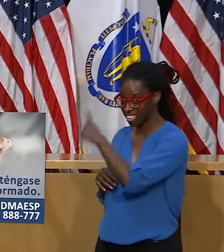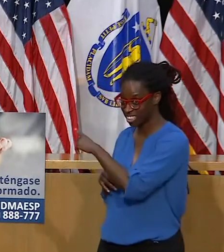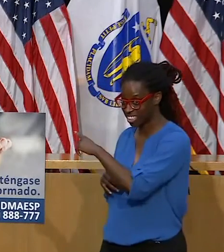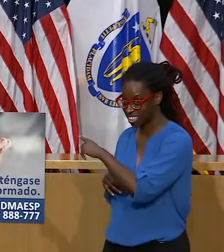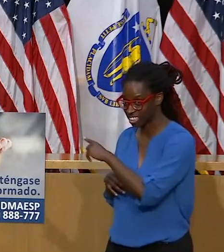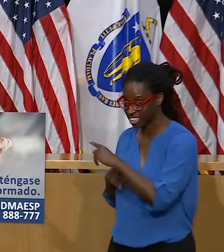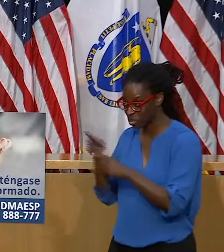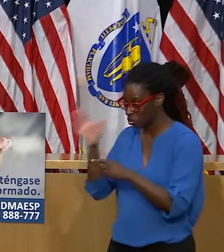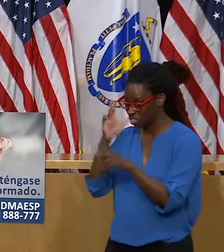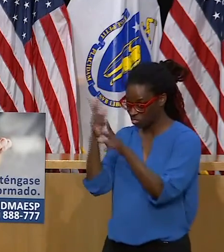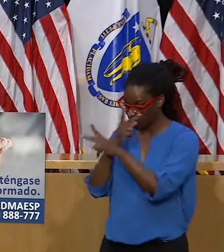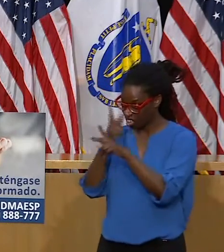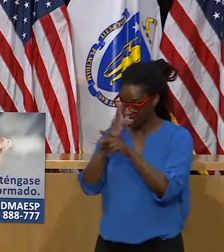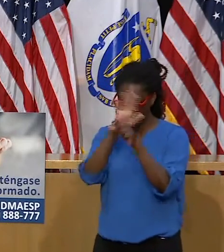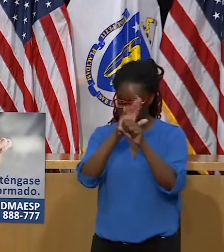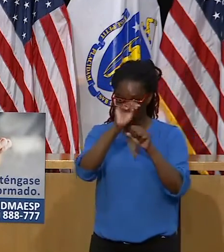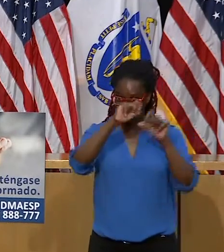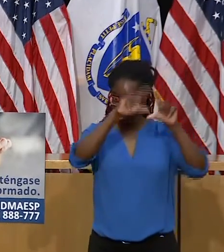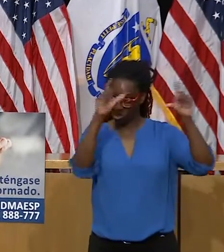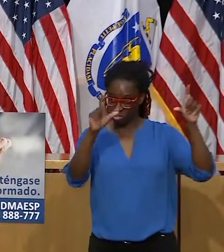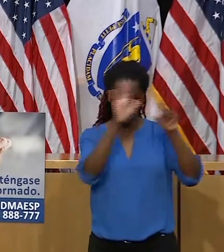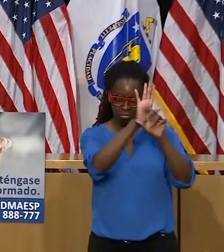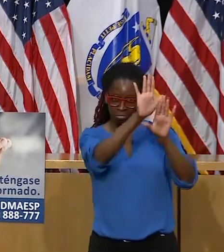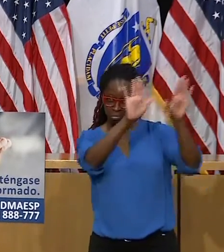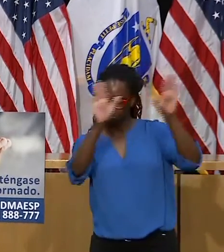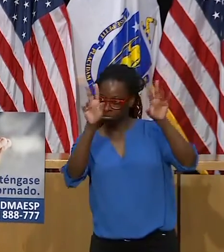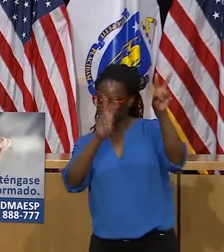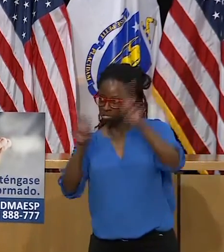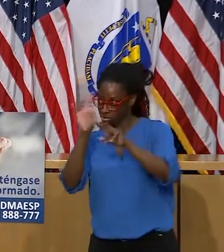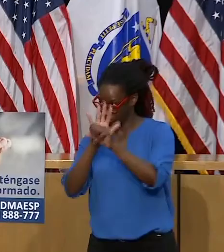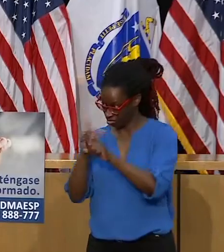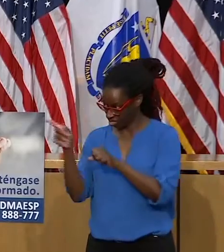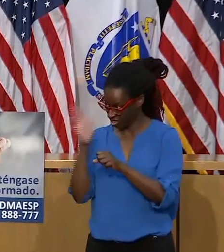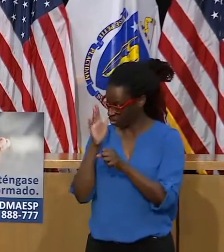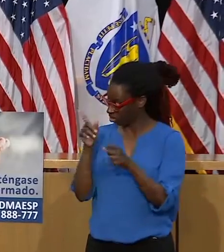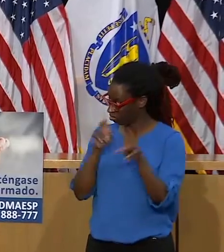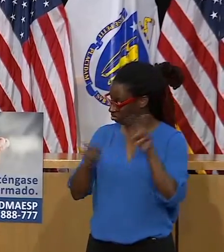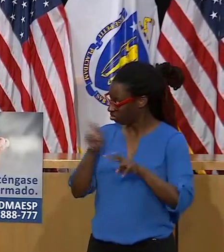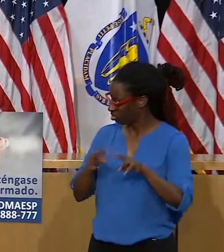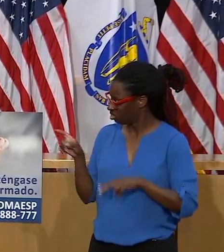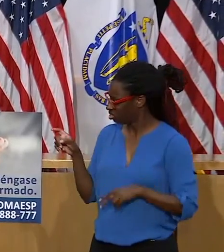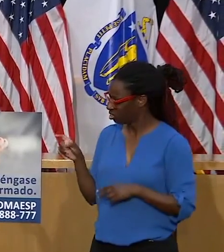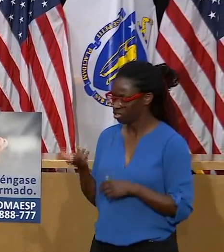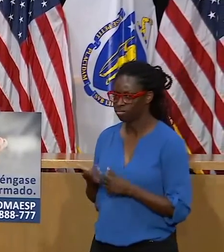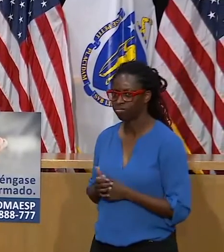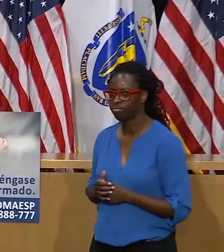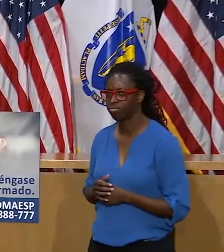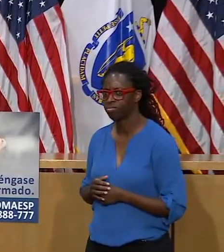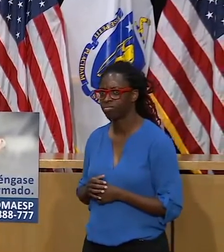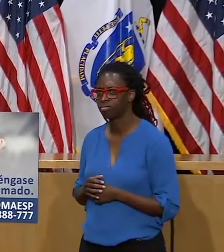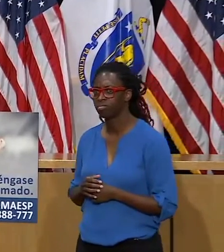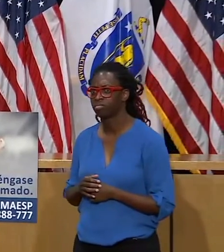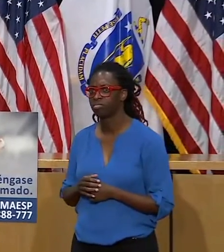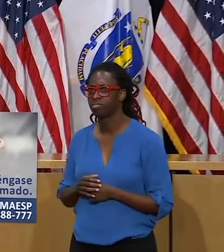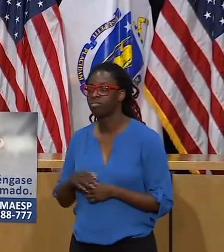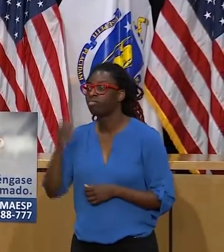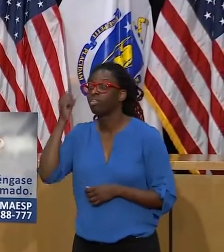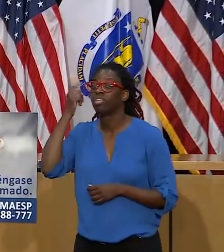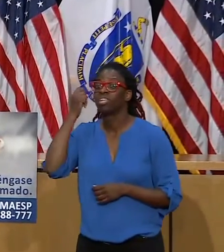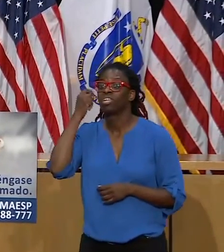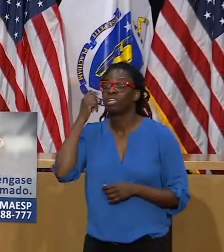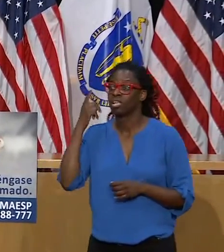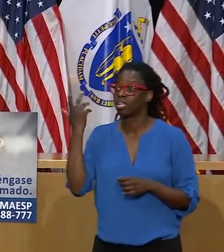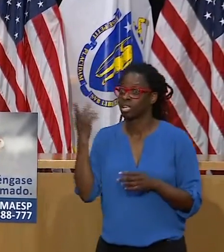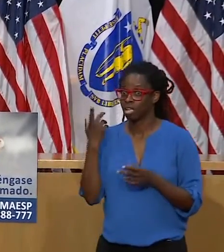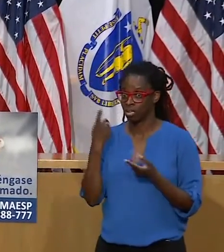district by district? That's one of the issue with respect to how we manage the fall with respect to community